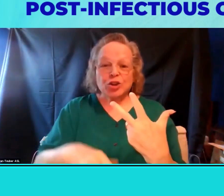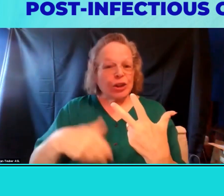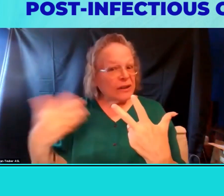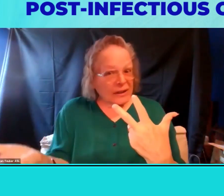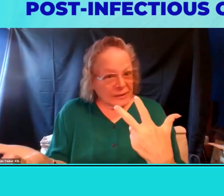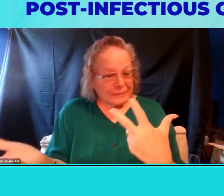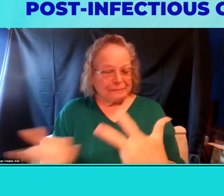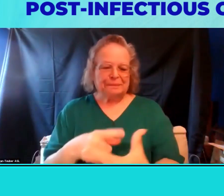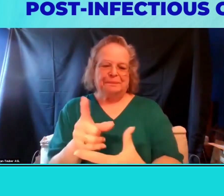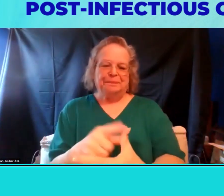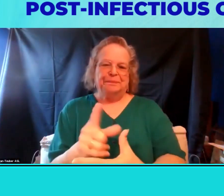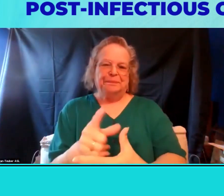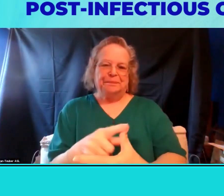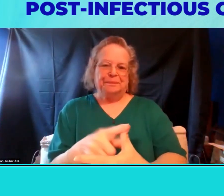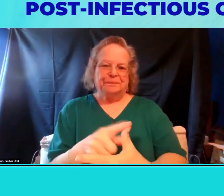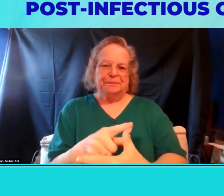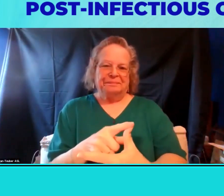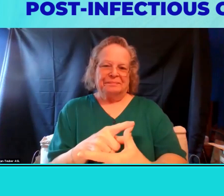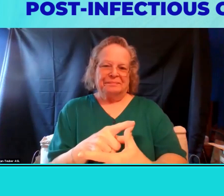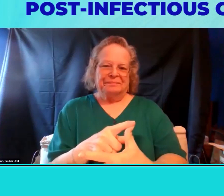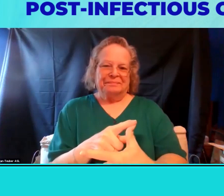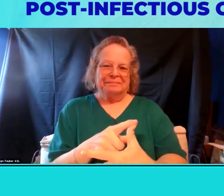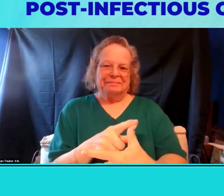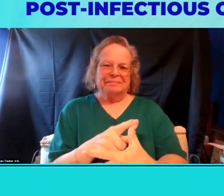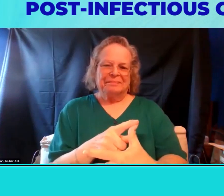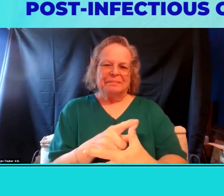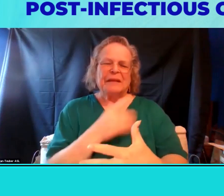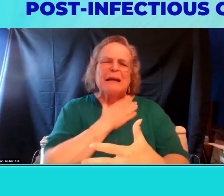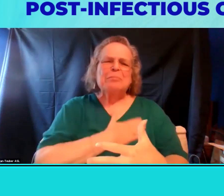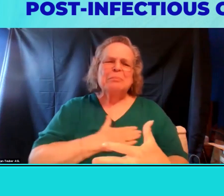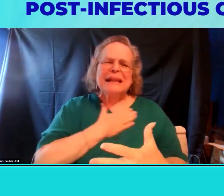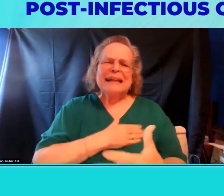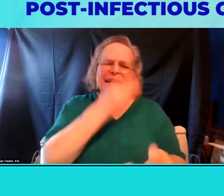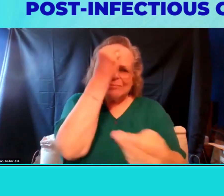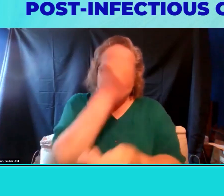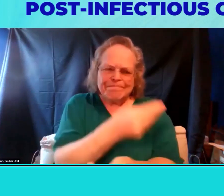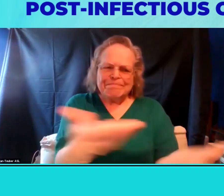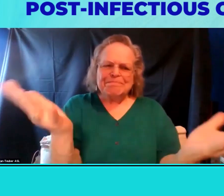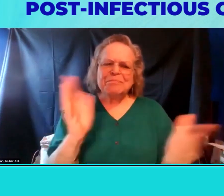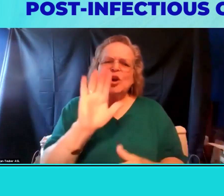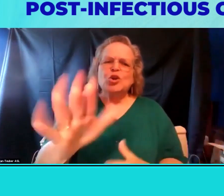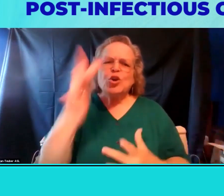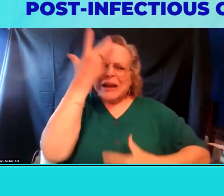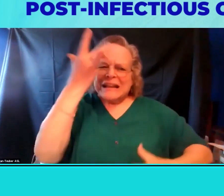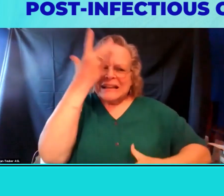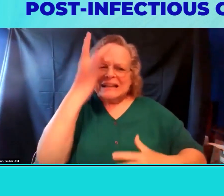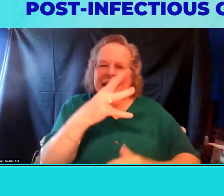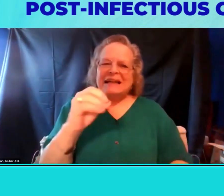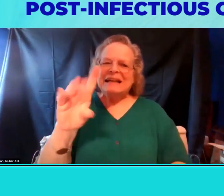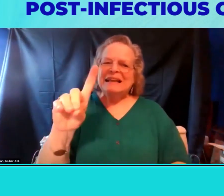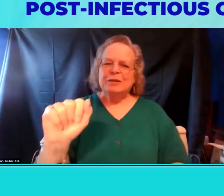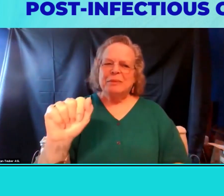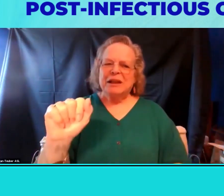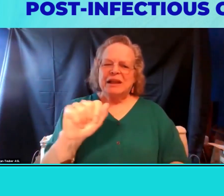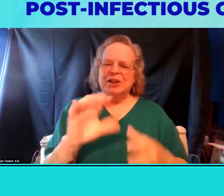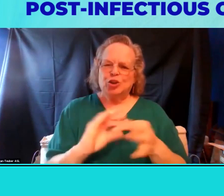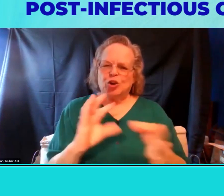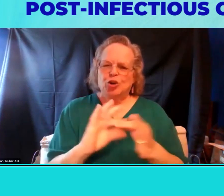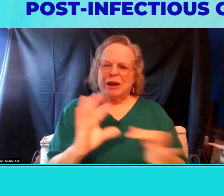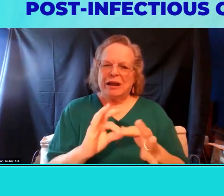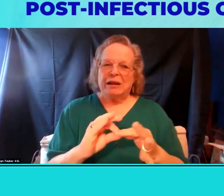are: 1, please share with us your illness and disability story. What was your life